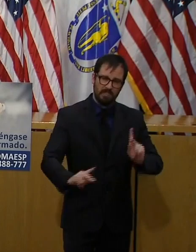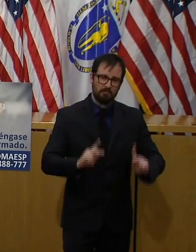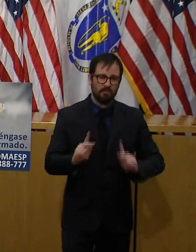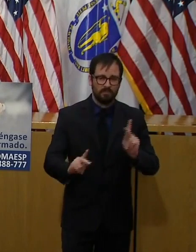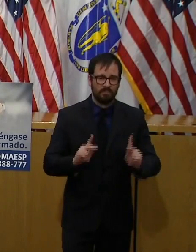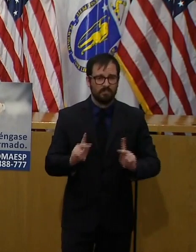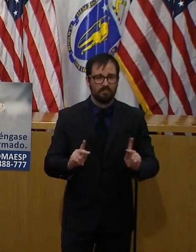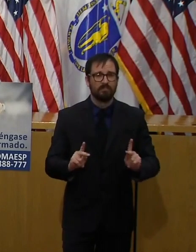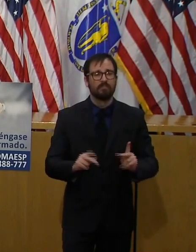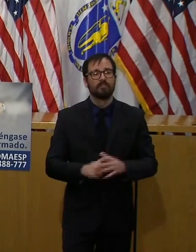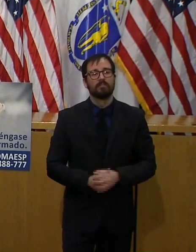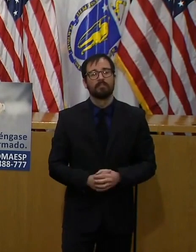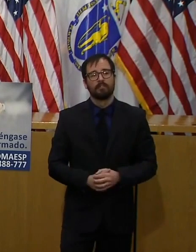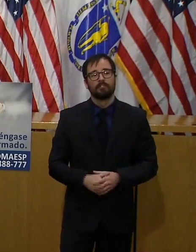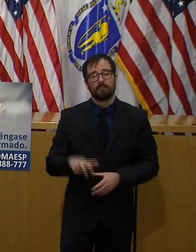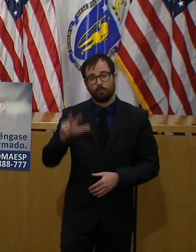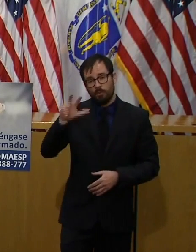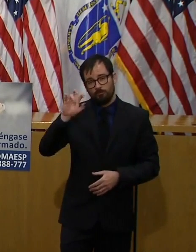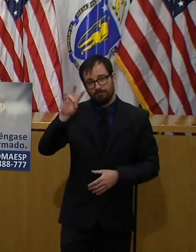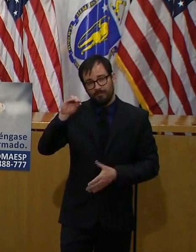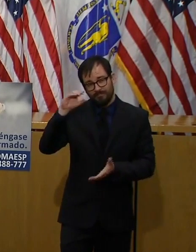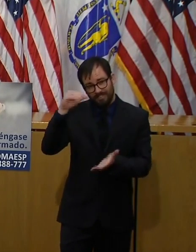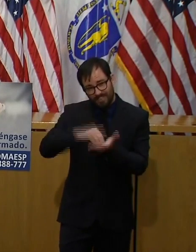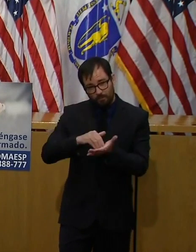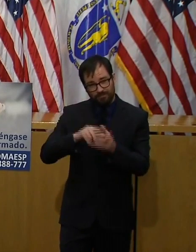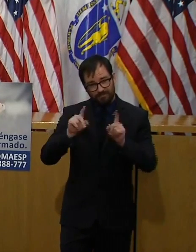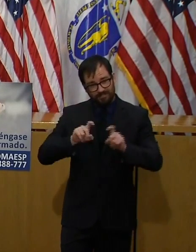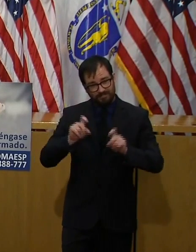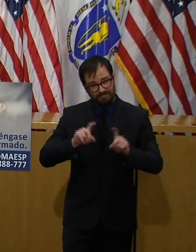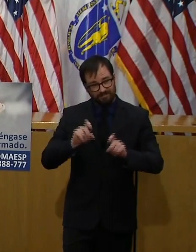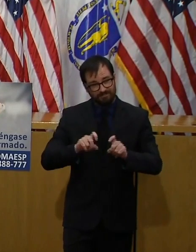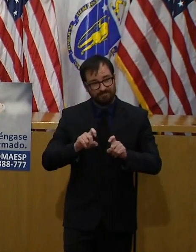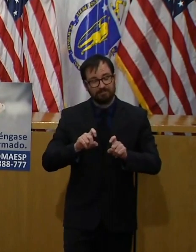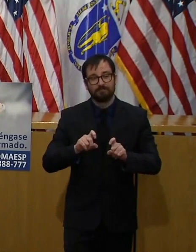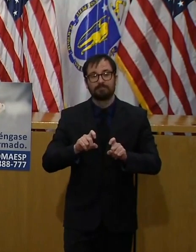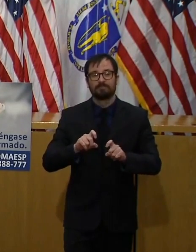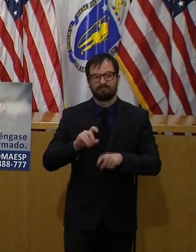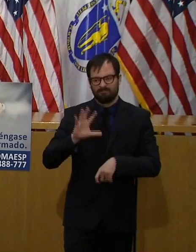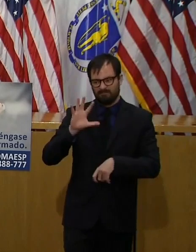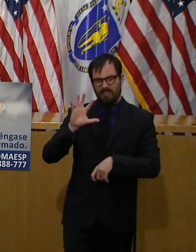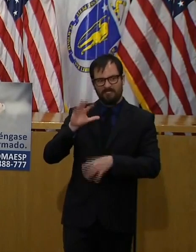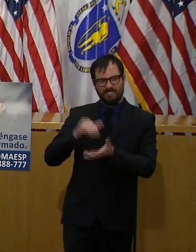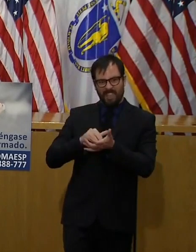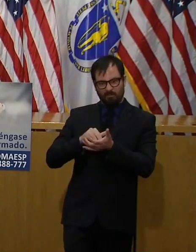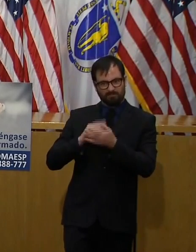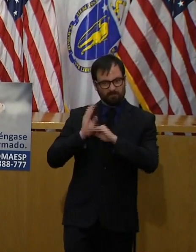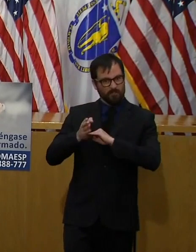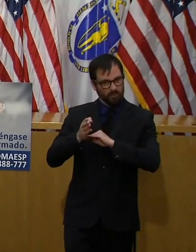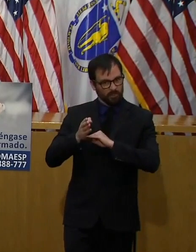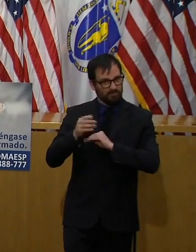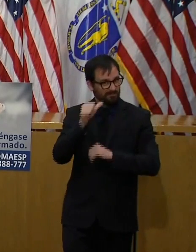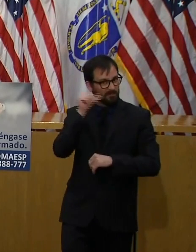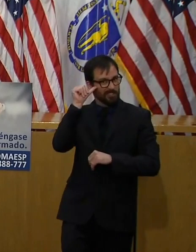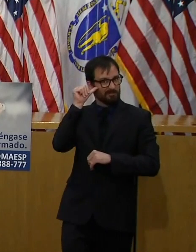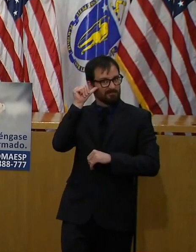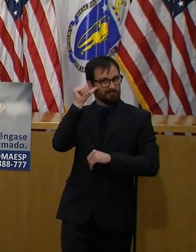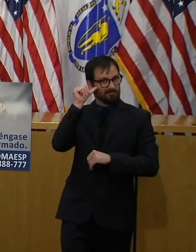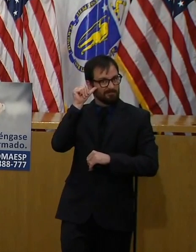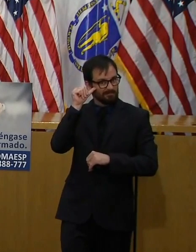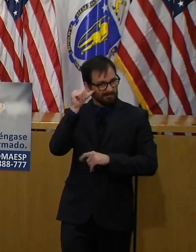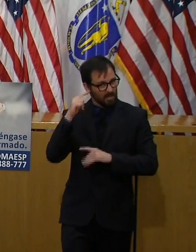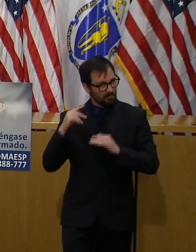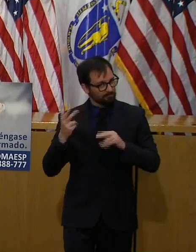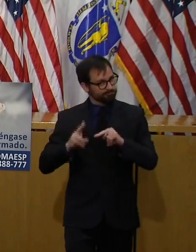5,472 tests that were conducted yesterday. There's no doubt that Massachusetts continues to see an uptick in new cases,